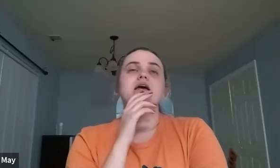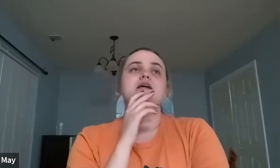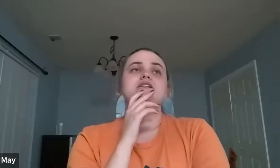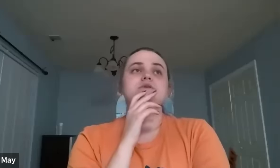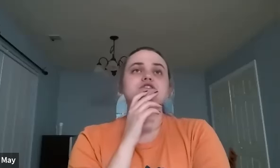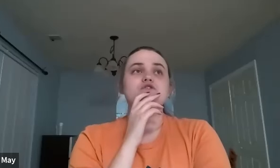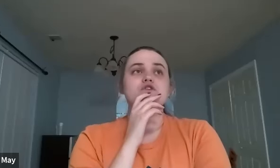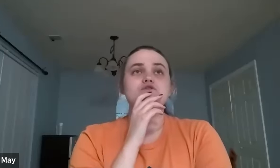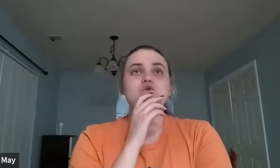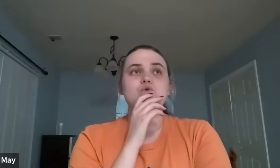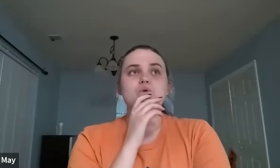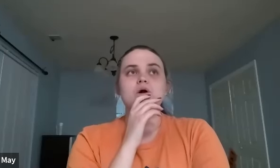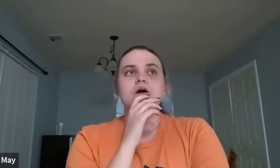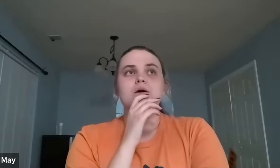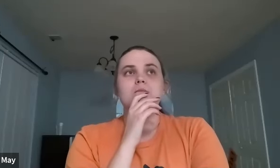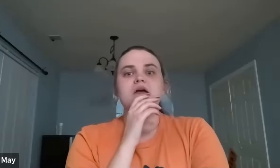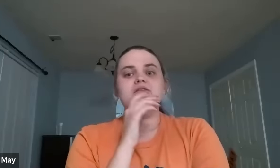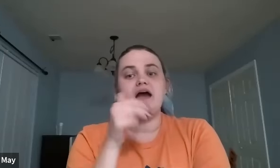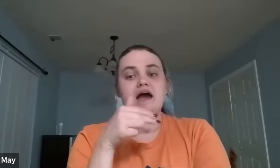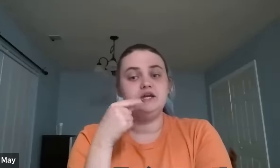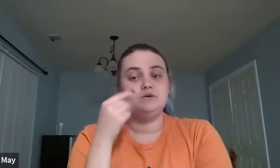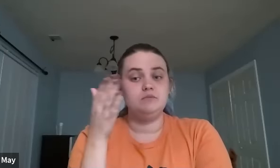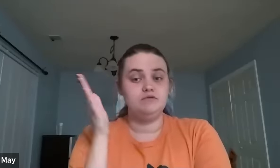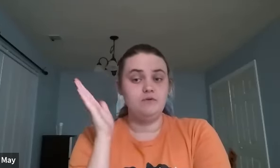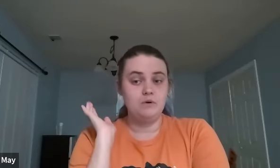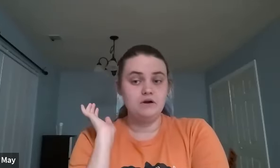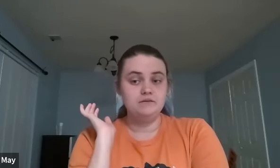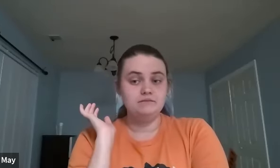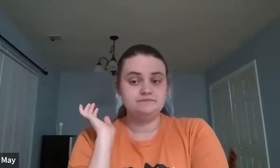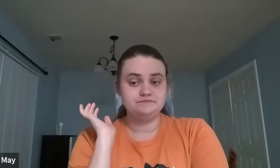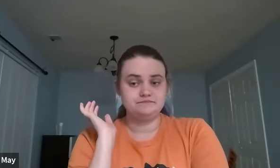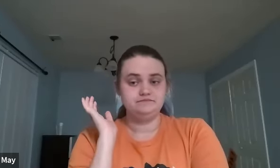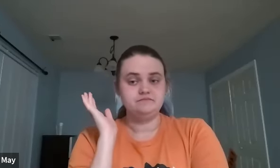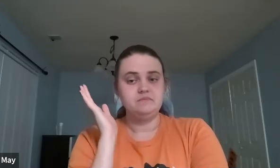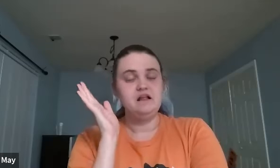And especially for those who may have had hearing before,